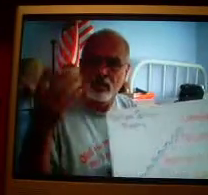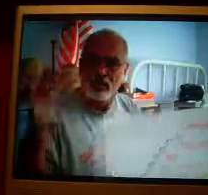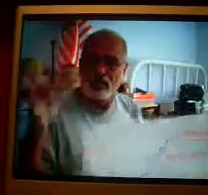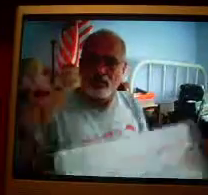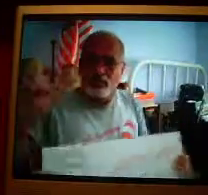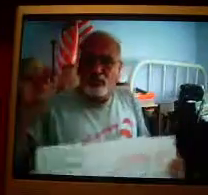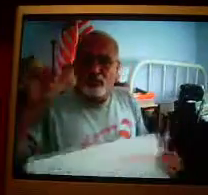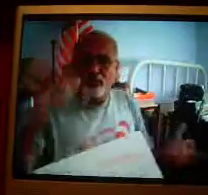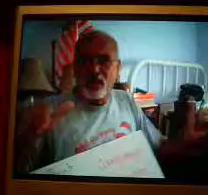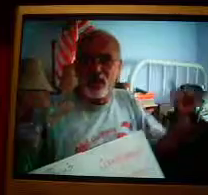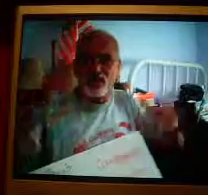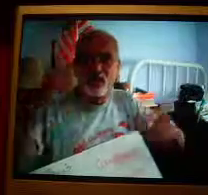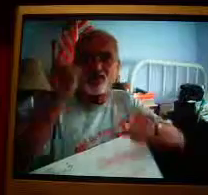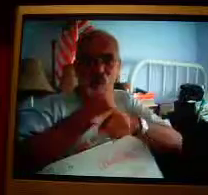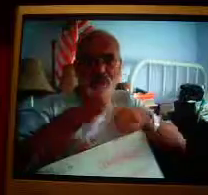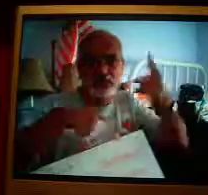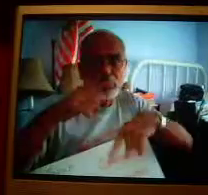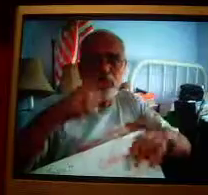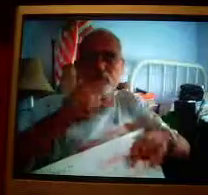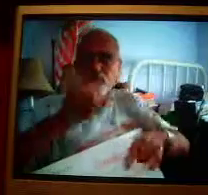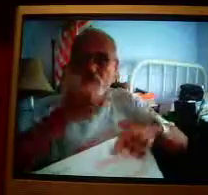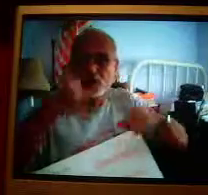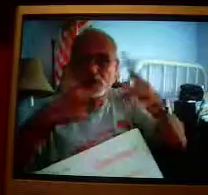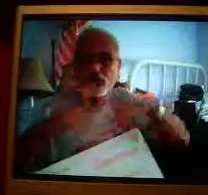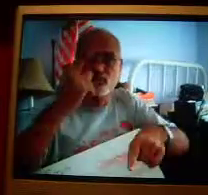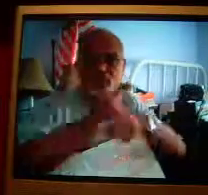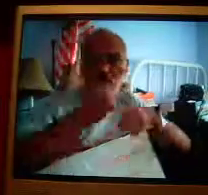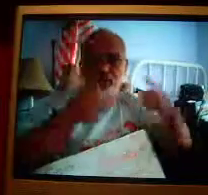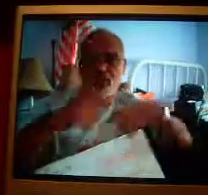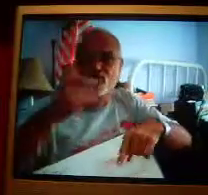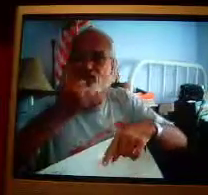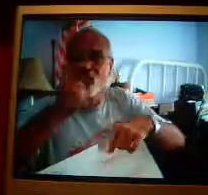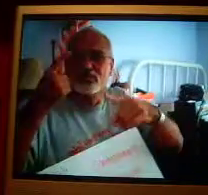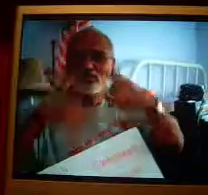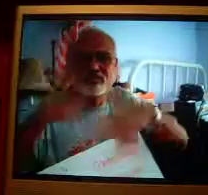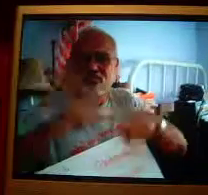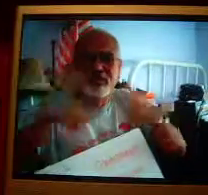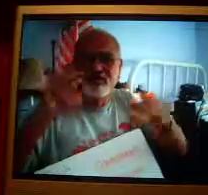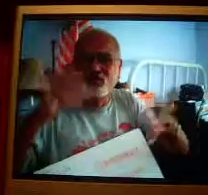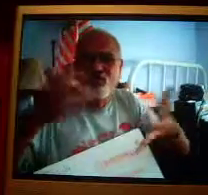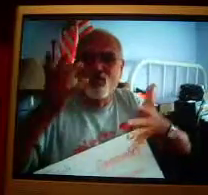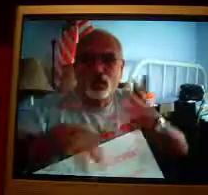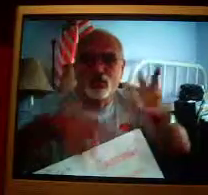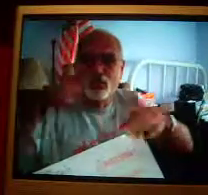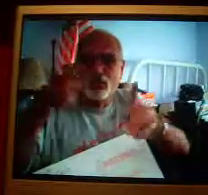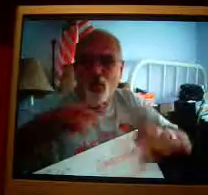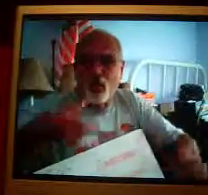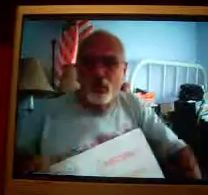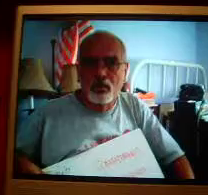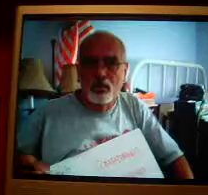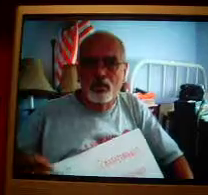ASL. Right or wrong sign, right or wrong sign. what do you want? What's